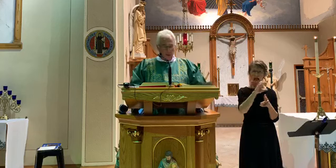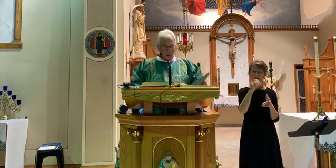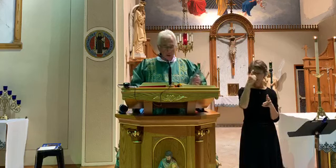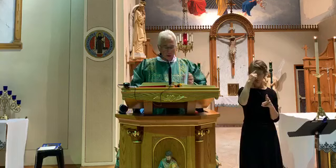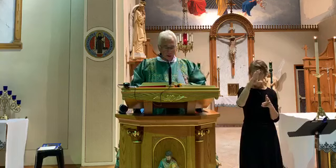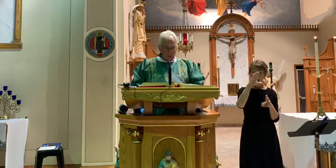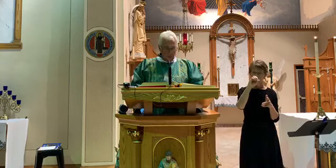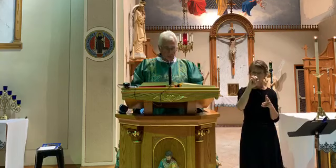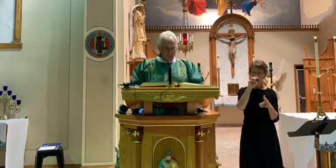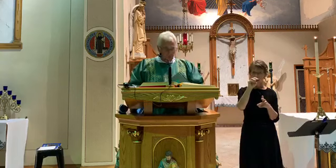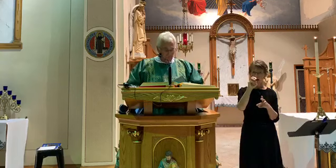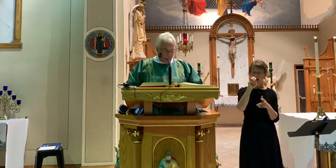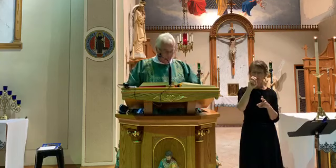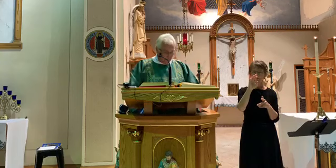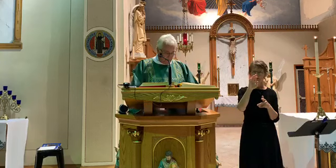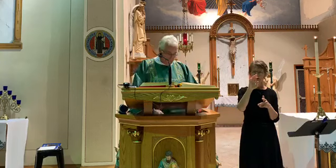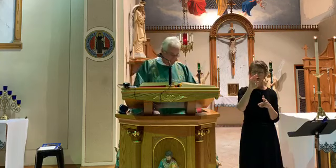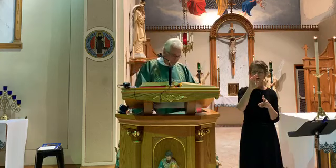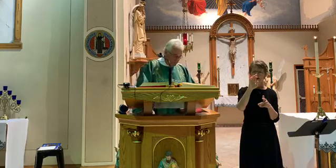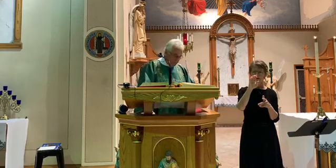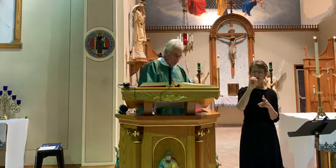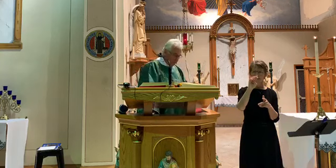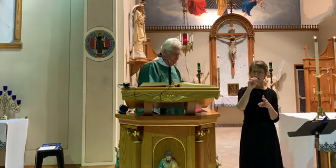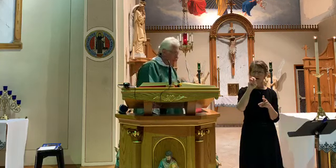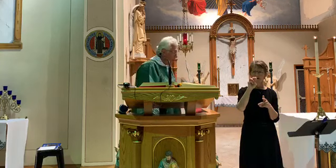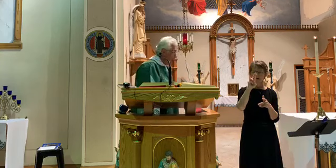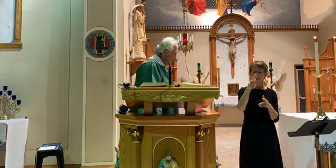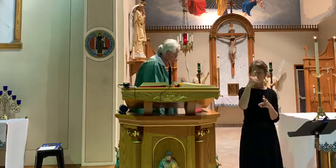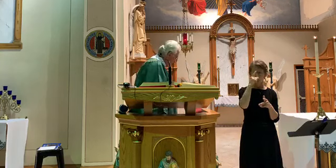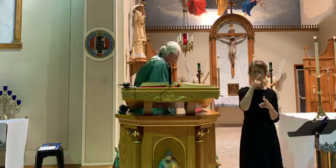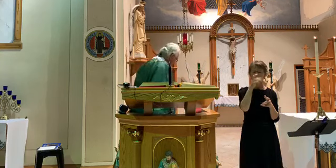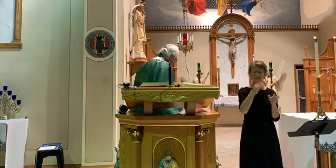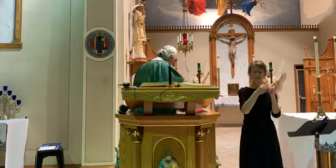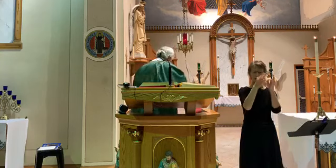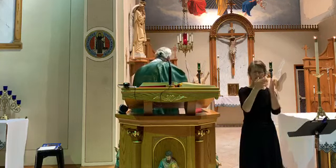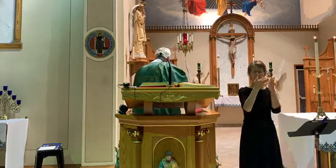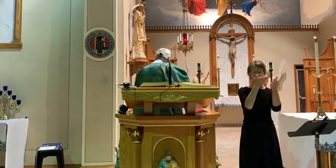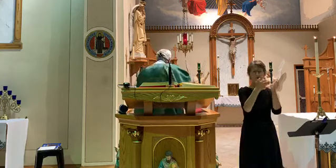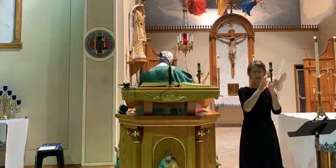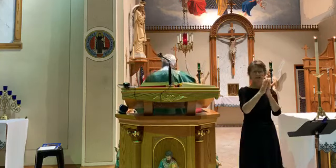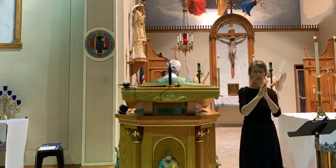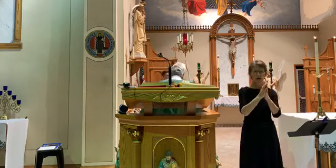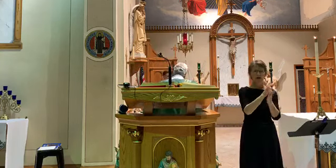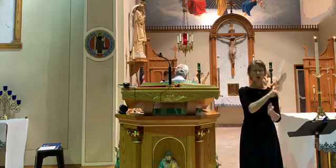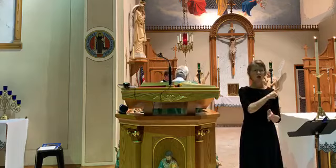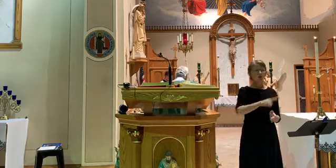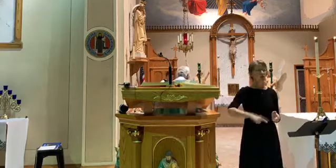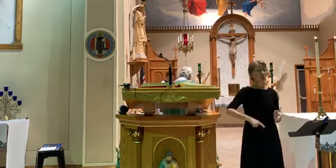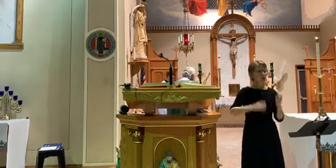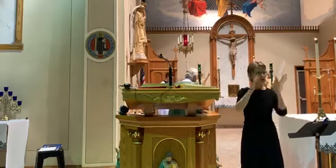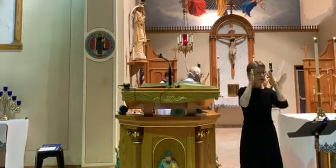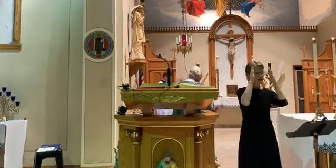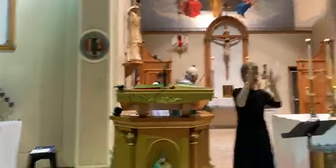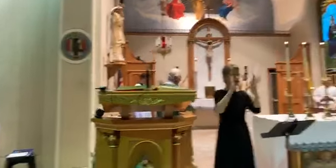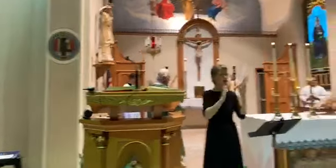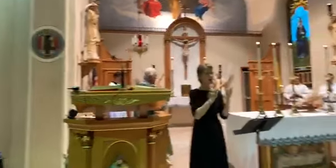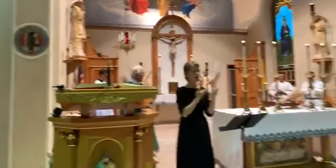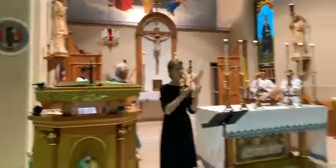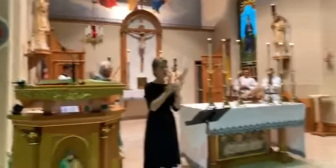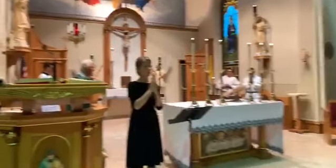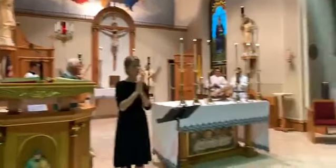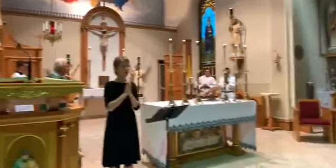us pray to the Lord. Lord, hear our prayer. Gracious God, we praise you and thank you